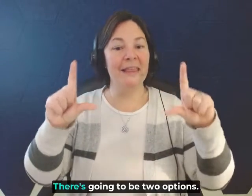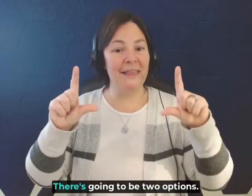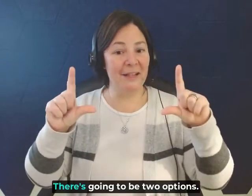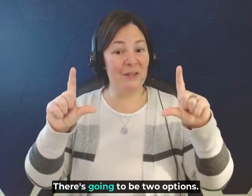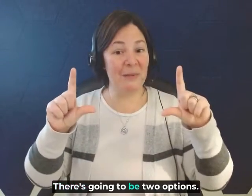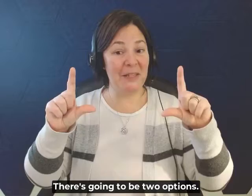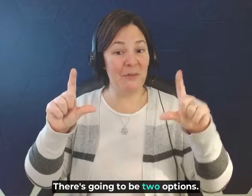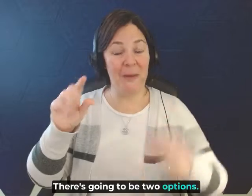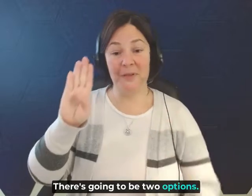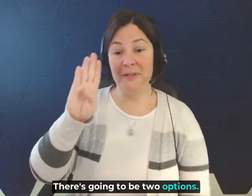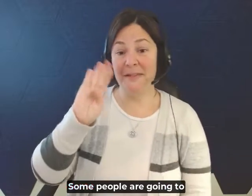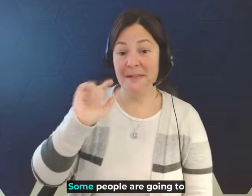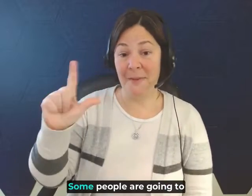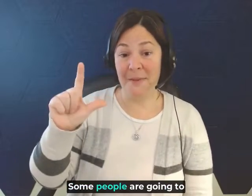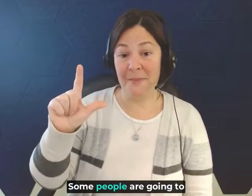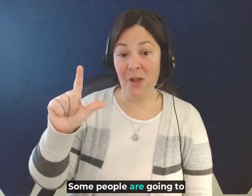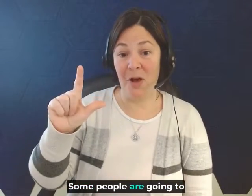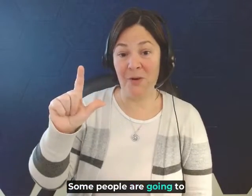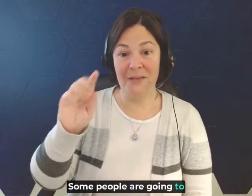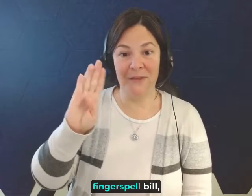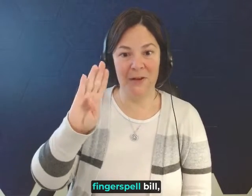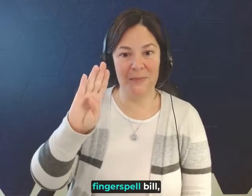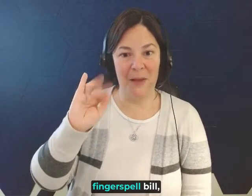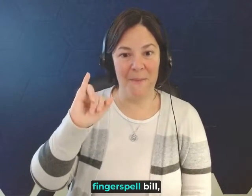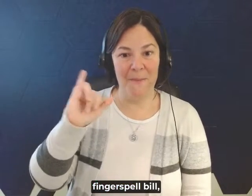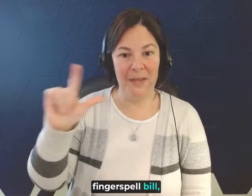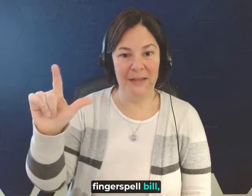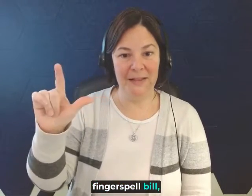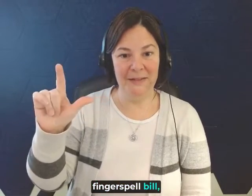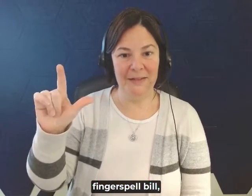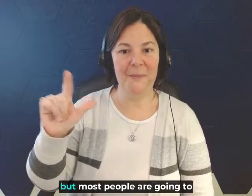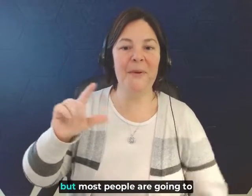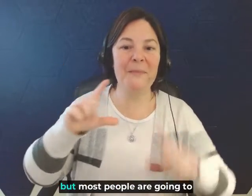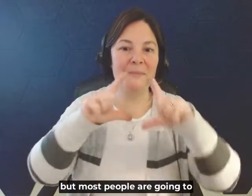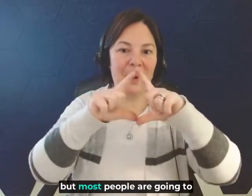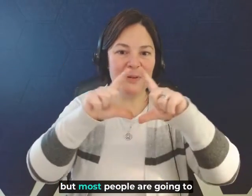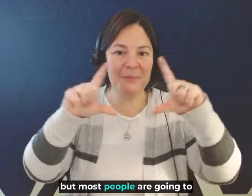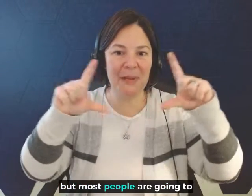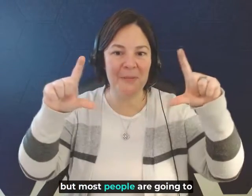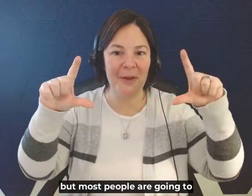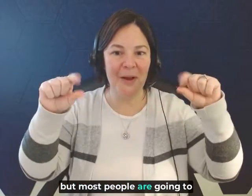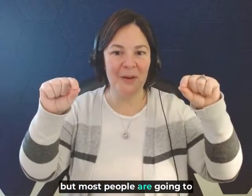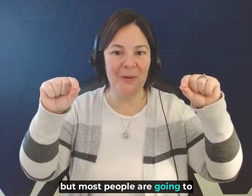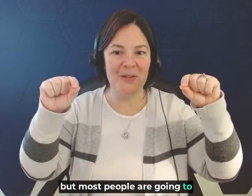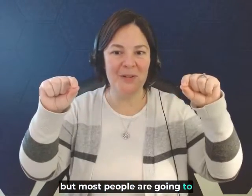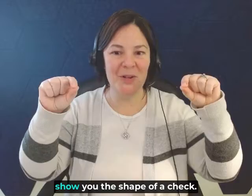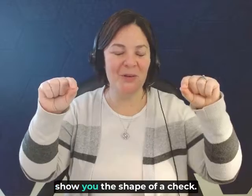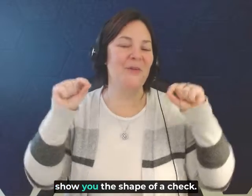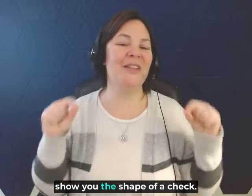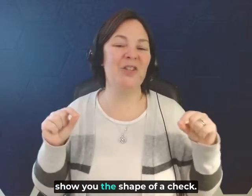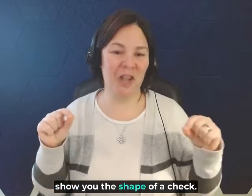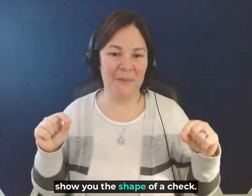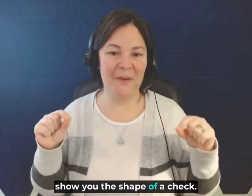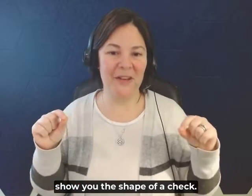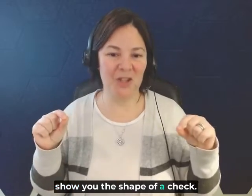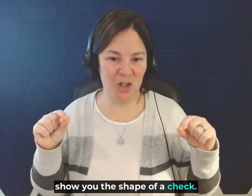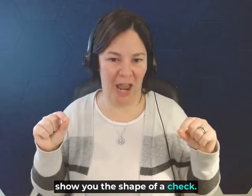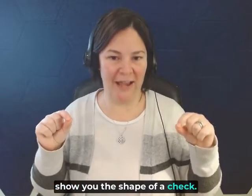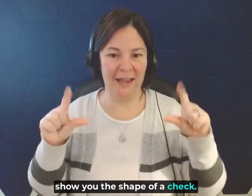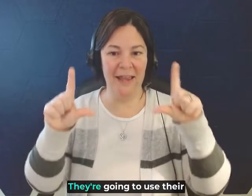There's going to be 2 options. Some people are going to finger spell bill, but most people are going to show you the shape of a check. They're